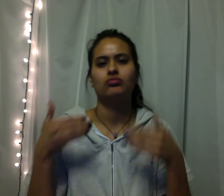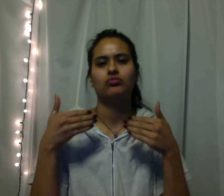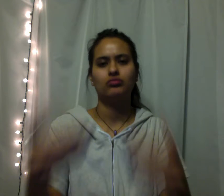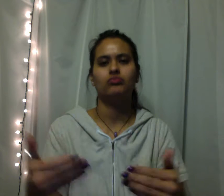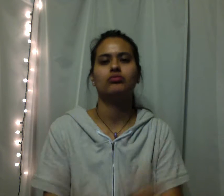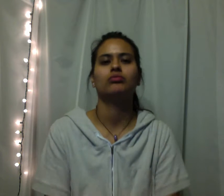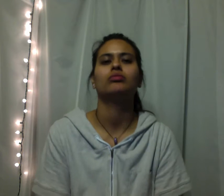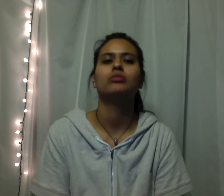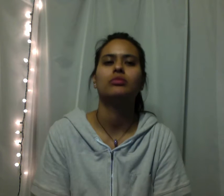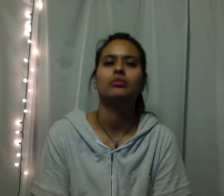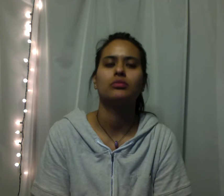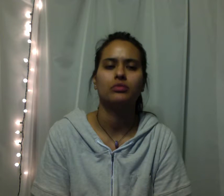First word,